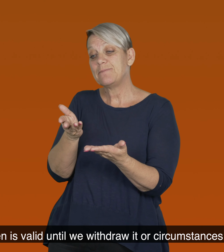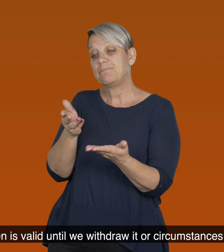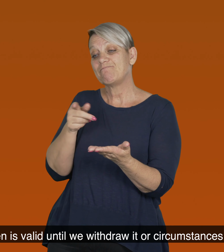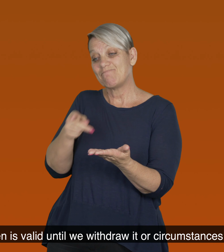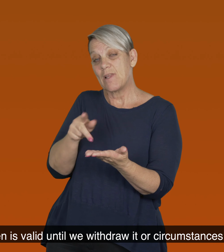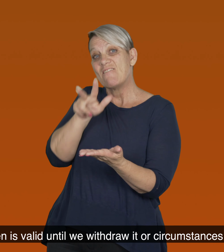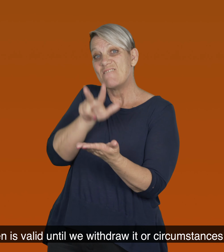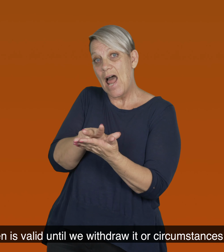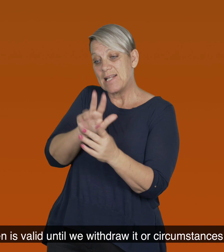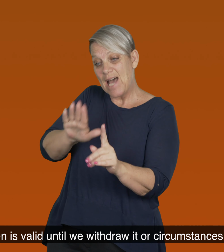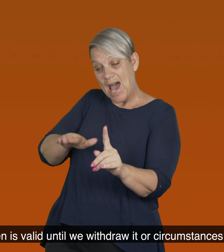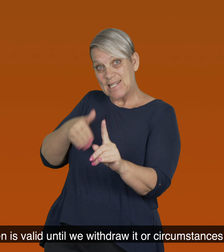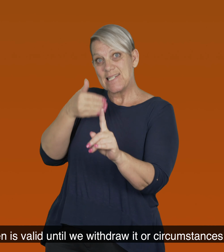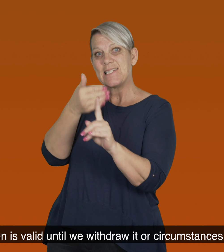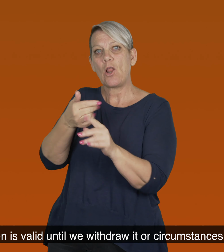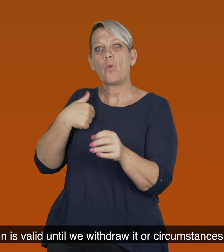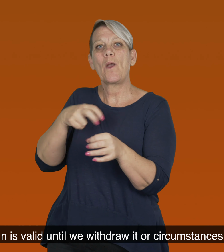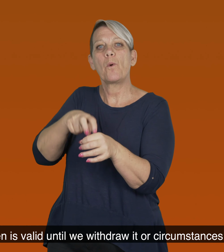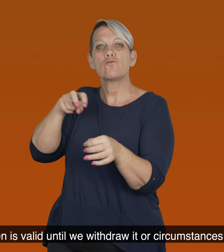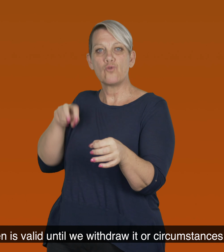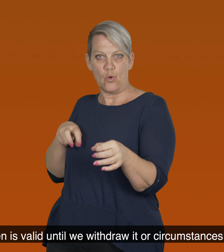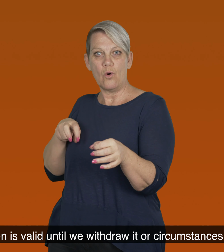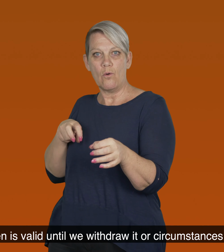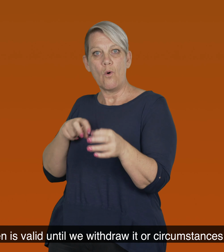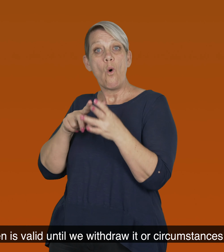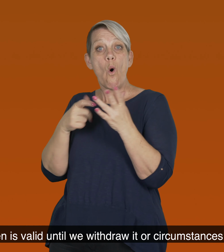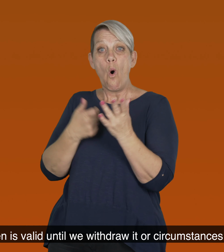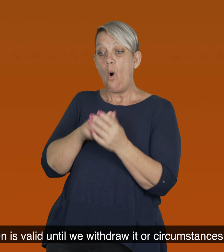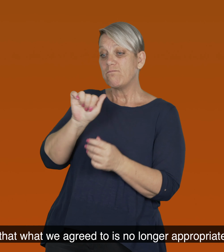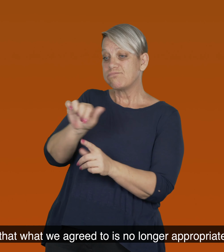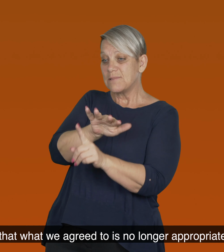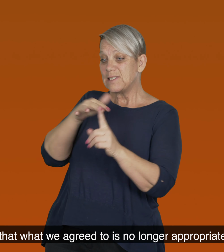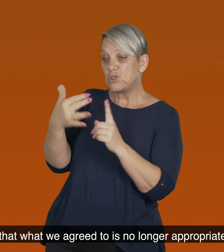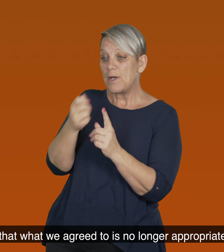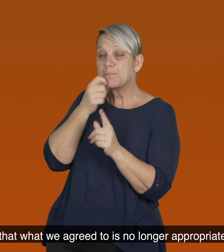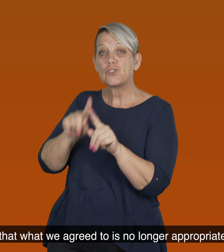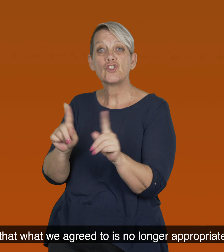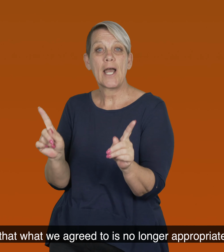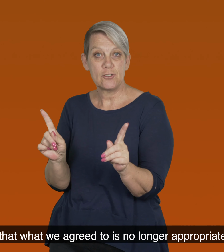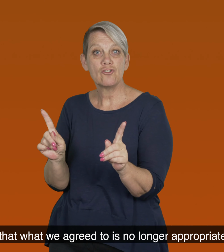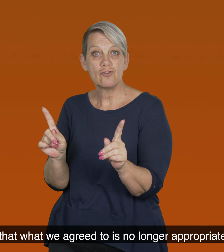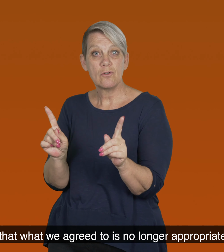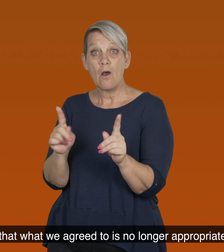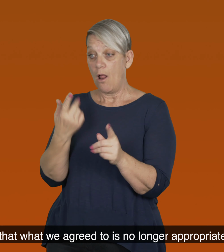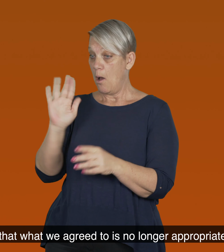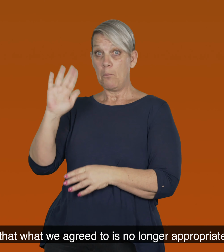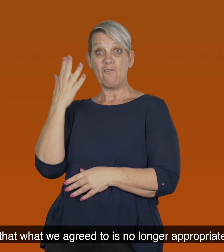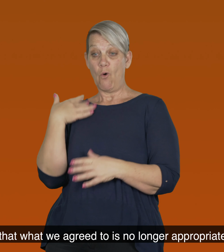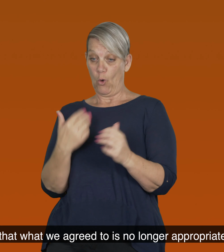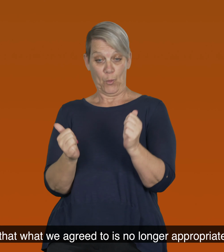Consent given is valid until we withdraw, or circumstances change such that what we agree to